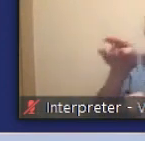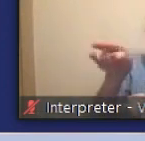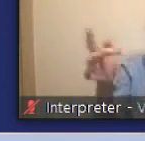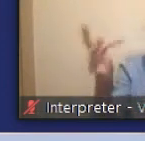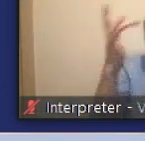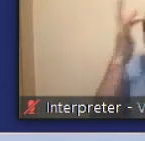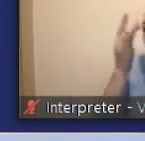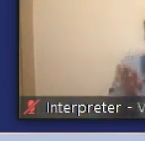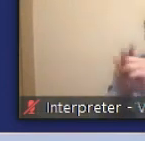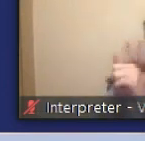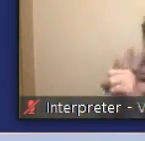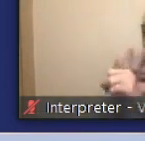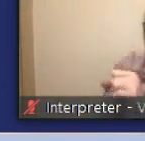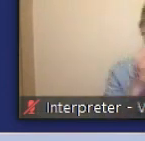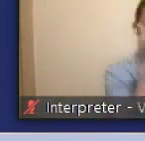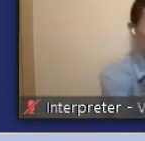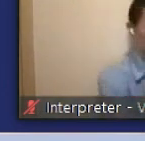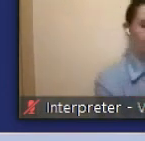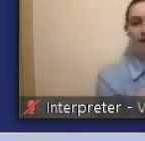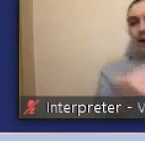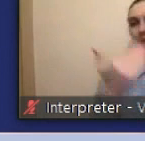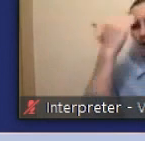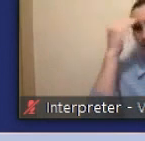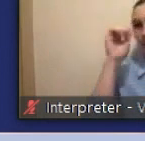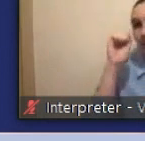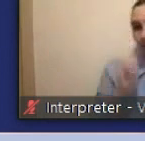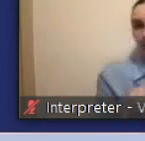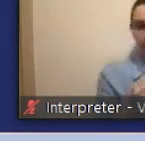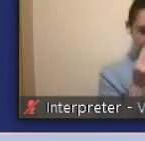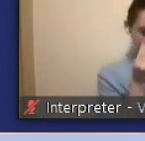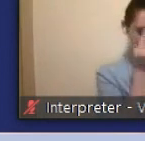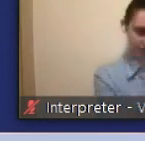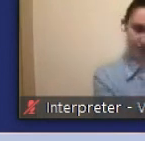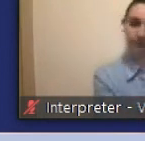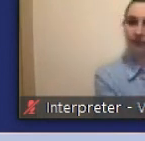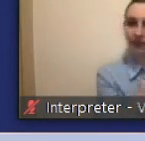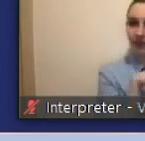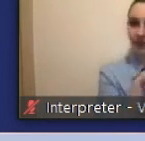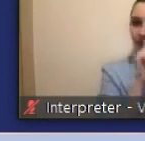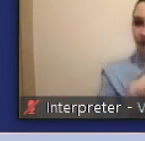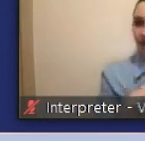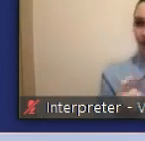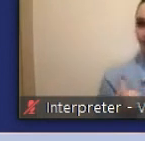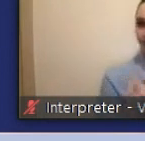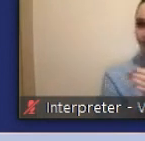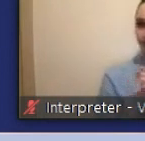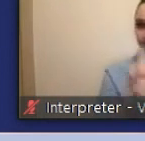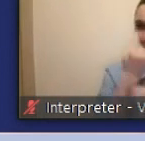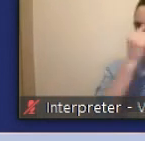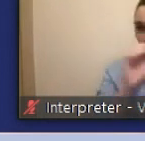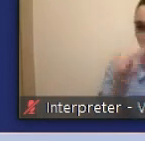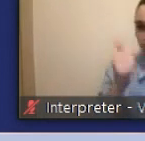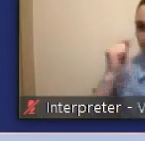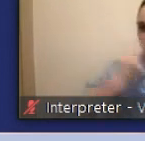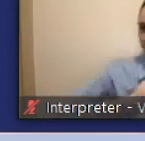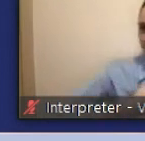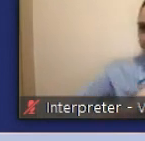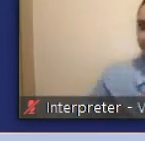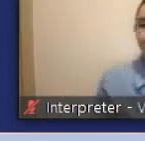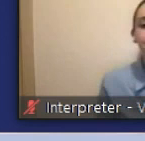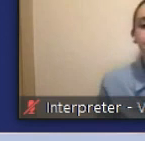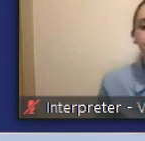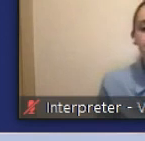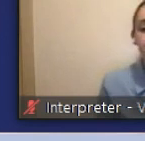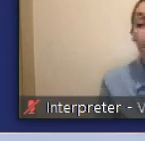appropriate outreach so that those persons can quarantine. If you're gathering indoors, think about the